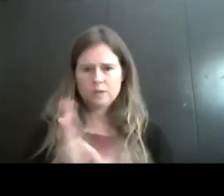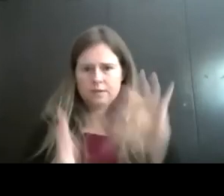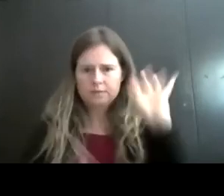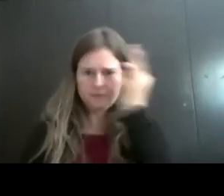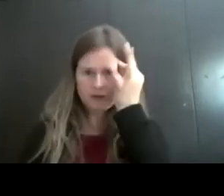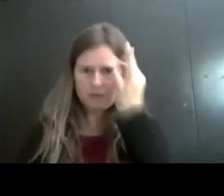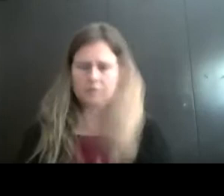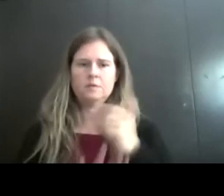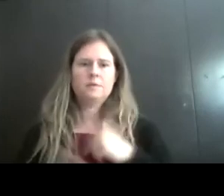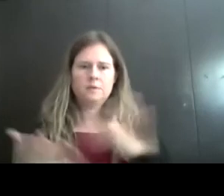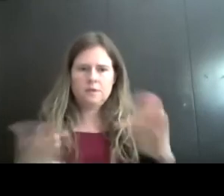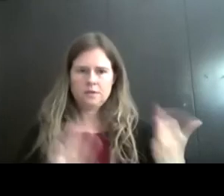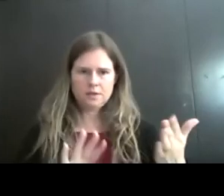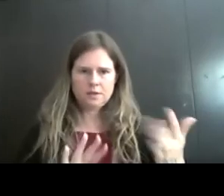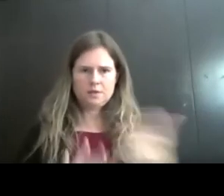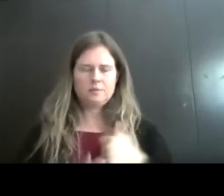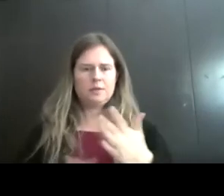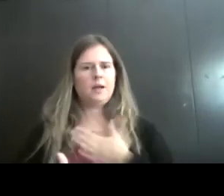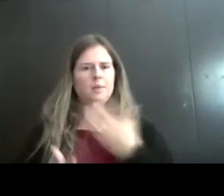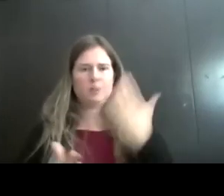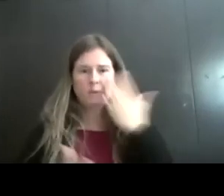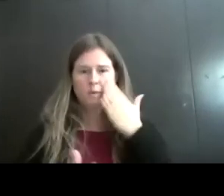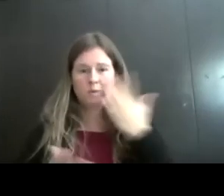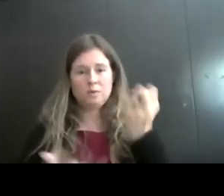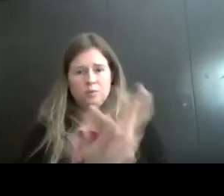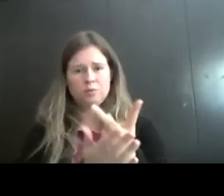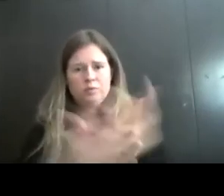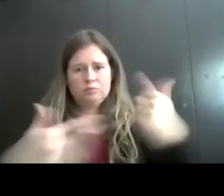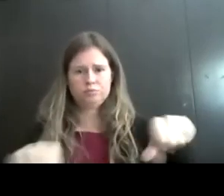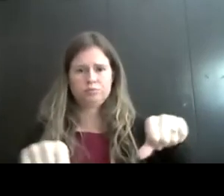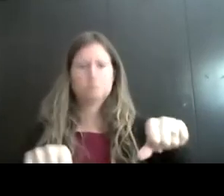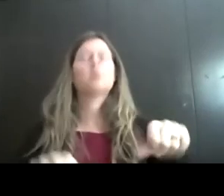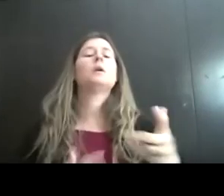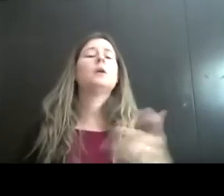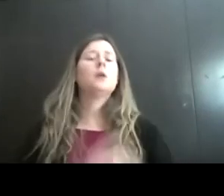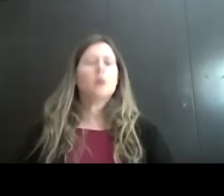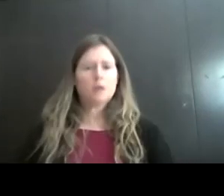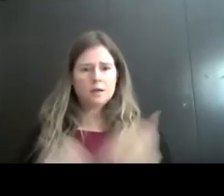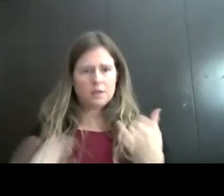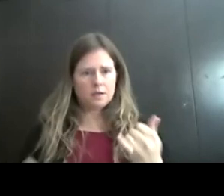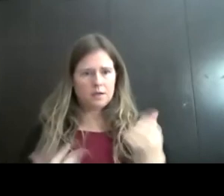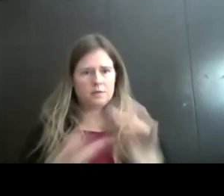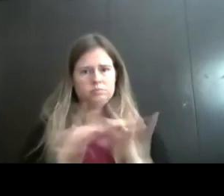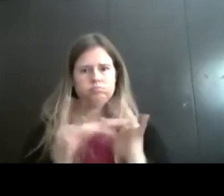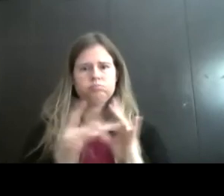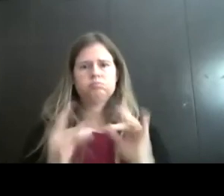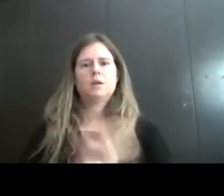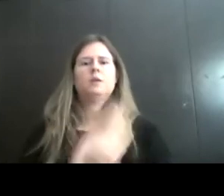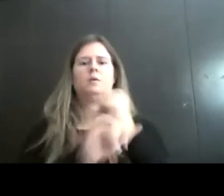I'll just be happy to know one way or the other. So now I want to talk a little bit about our canoes, our